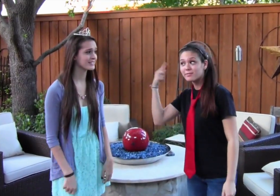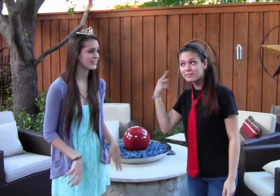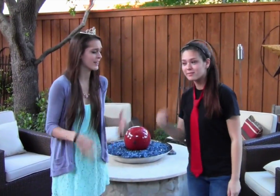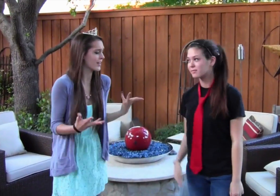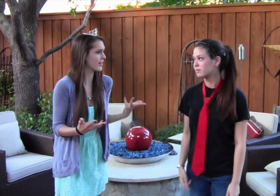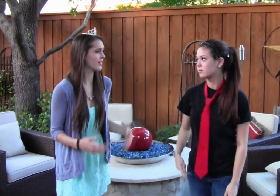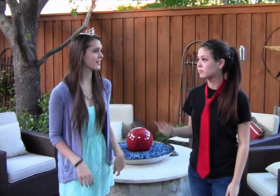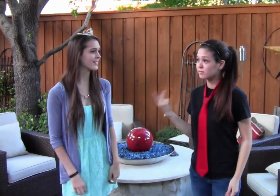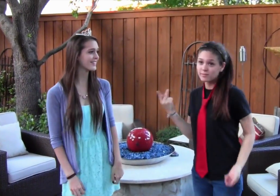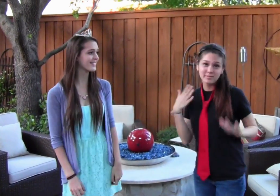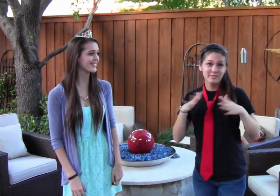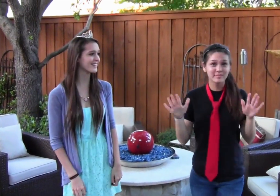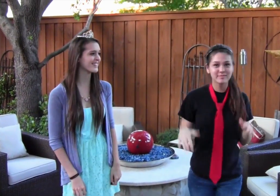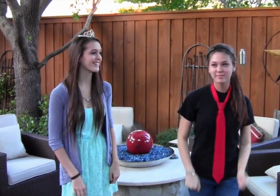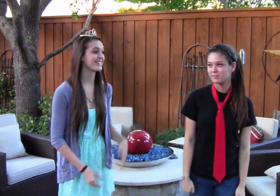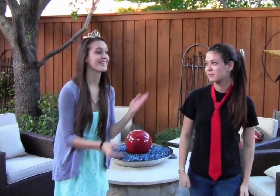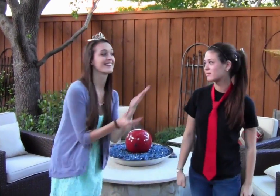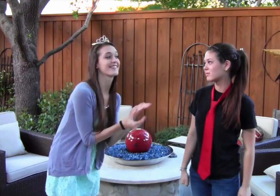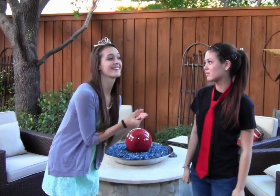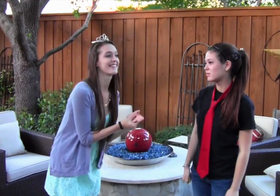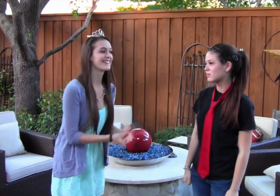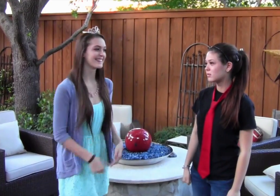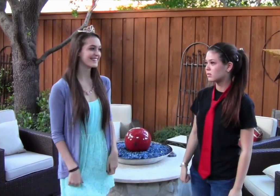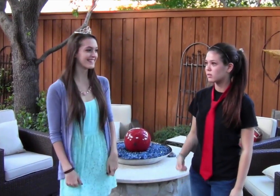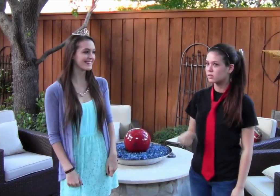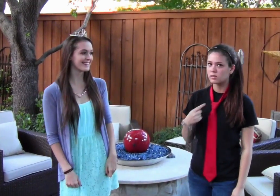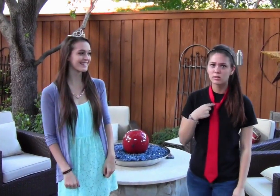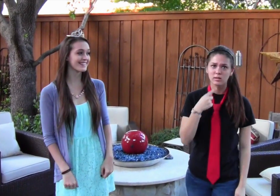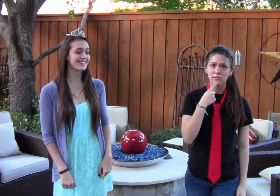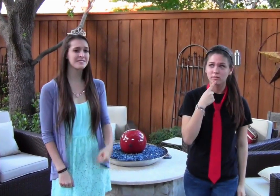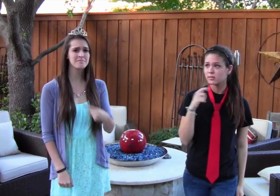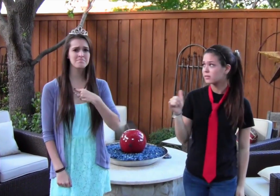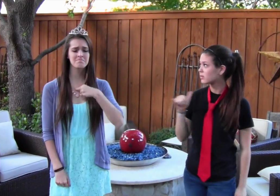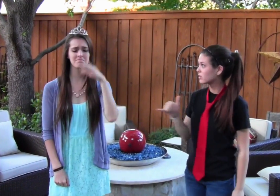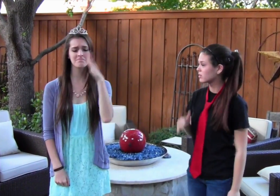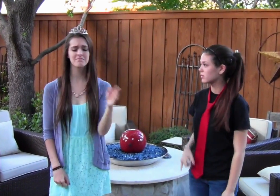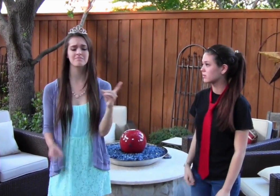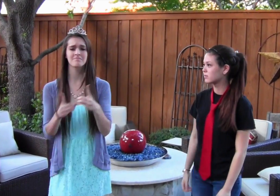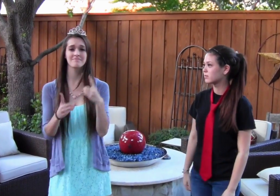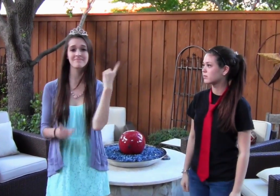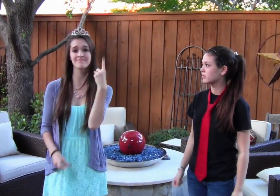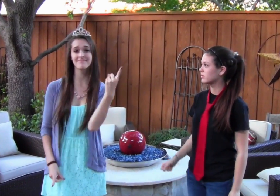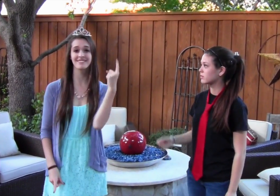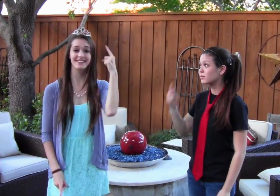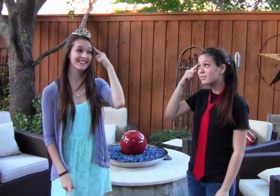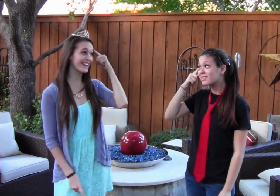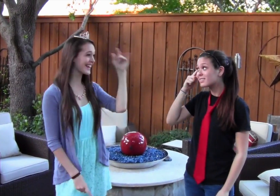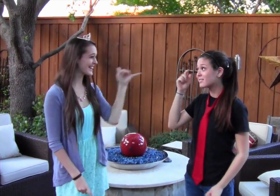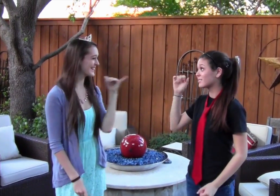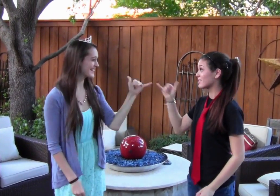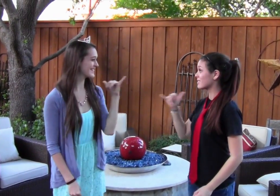Crazy. What? We finish each other's sandwiches. That's what I was gonna say. I've never met someone who thinks so much like